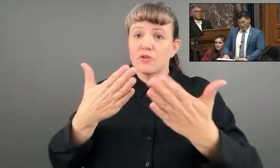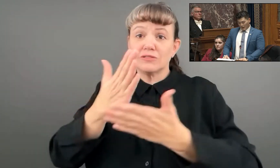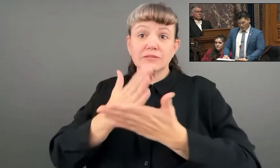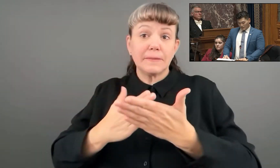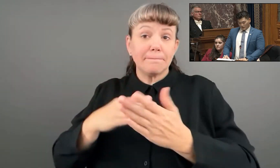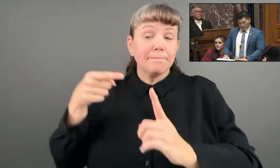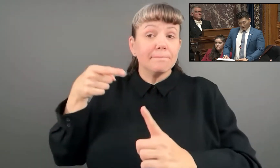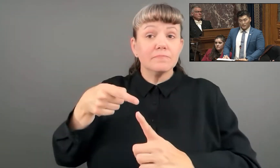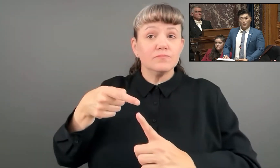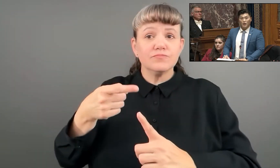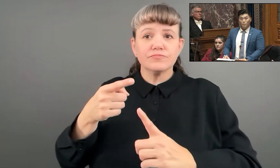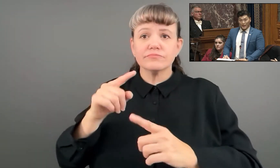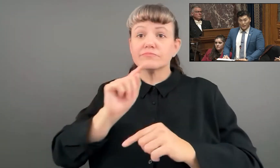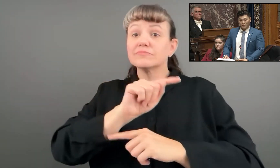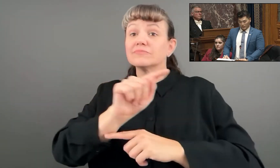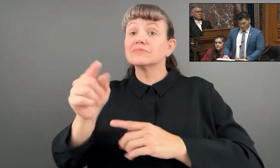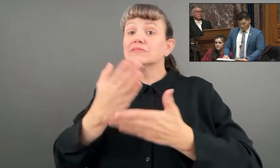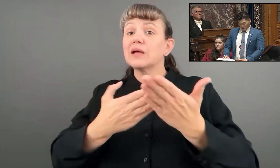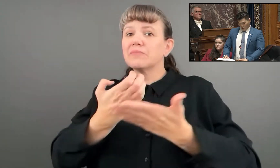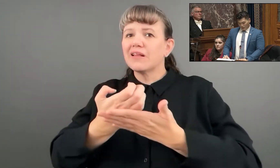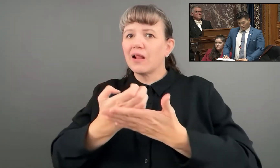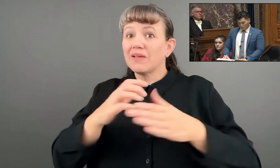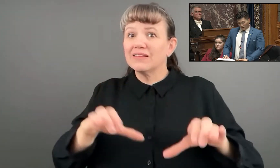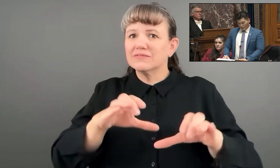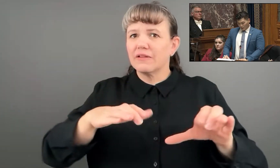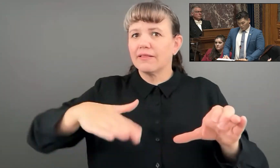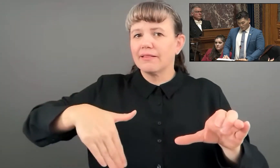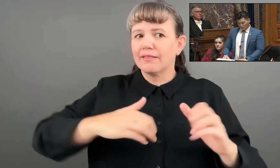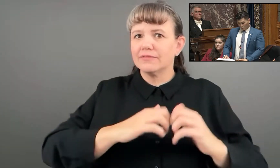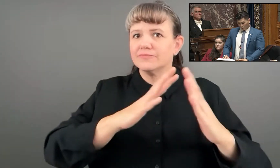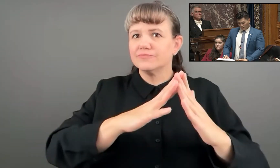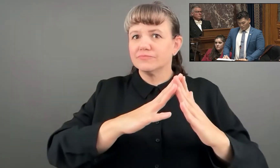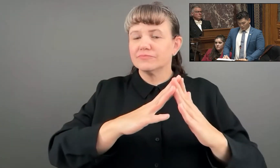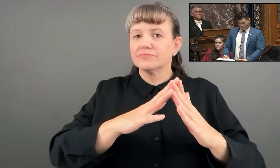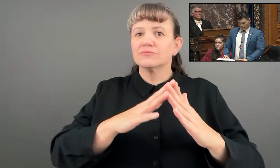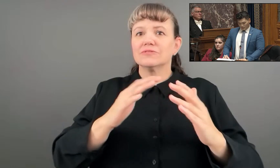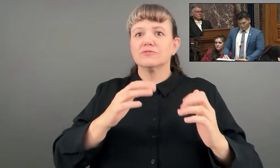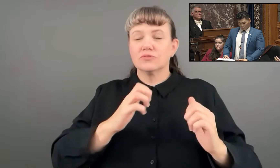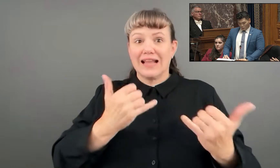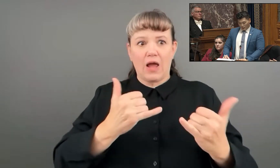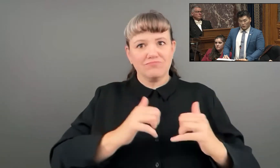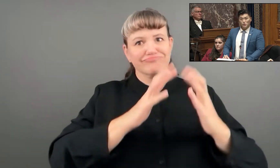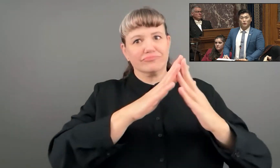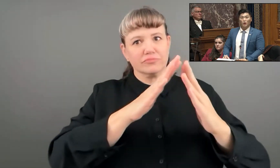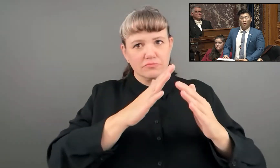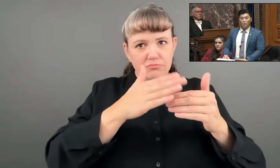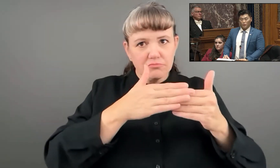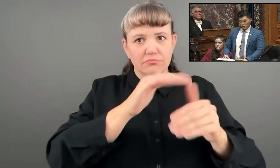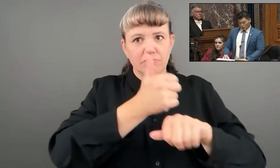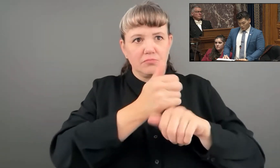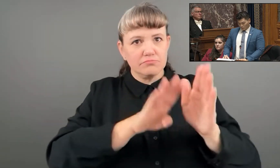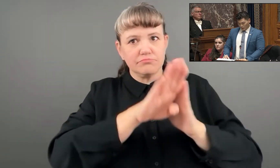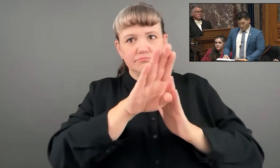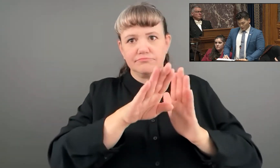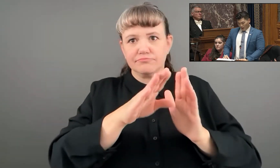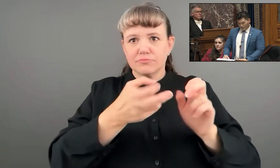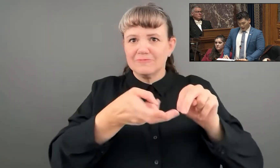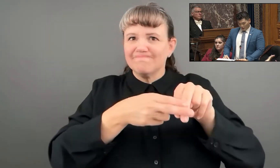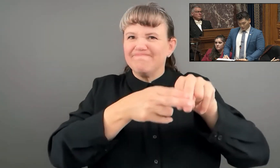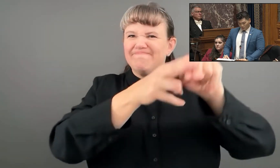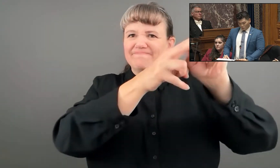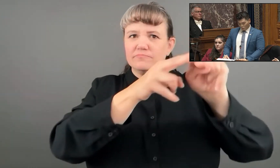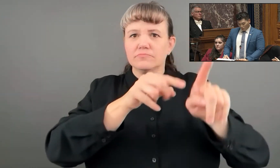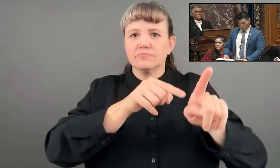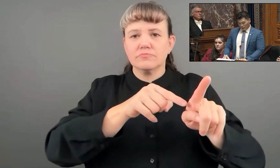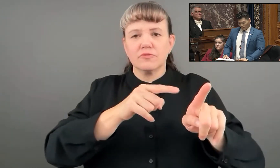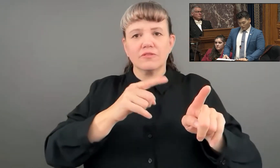activities and enhancing competitiveness for industries across the province, while ensuring all British Columbians have